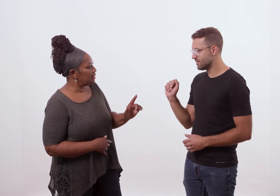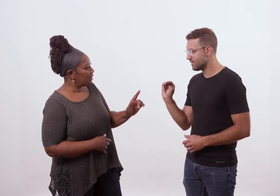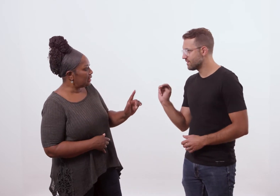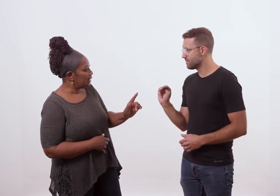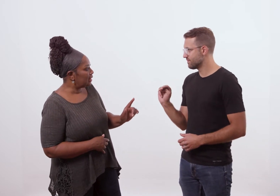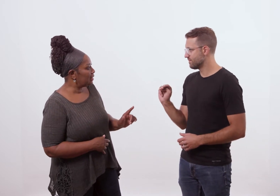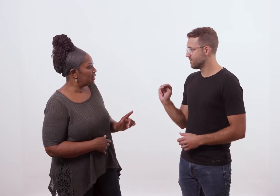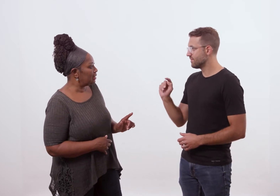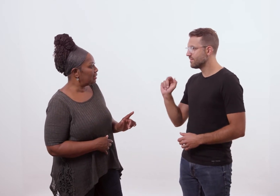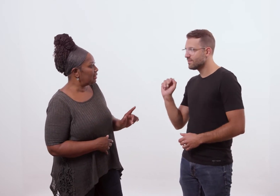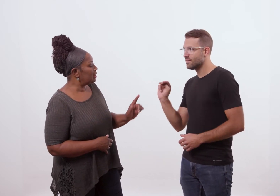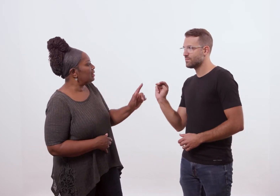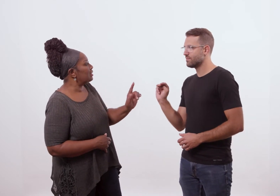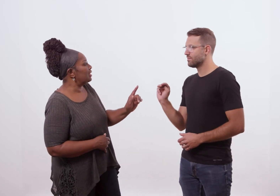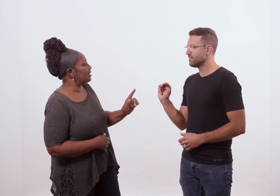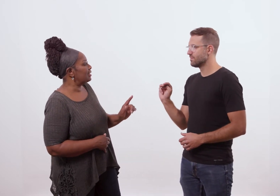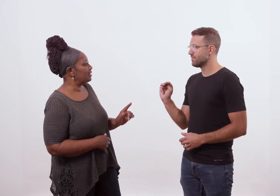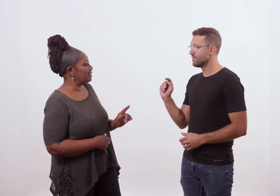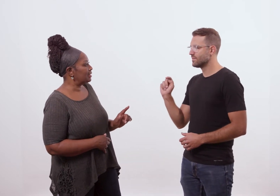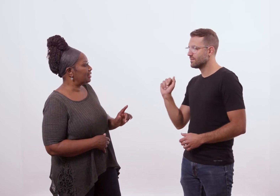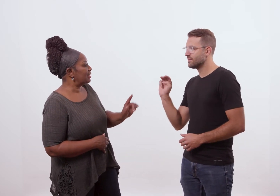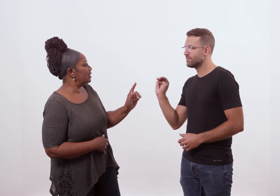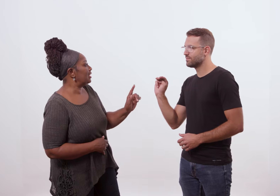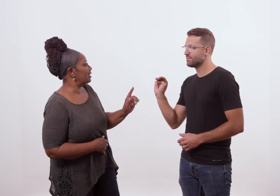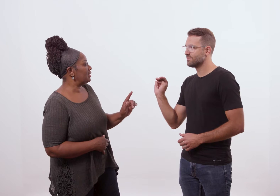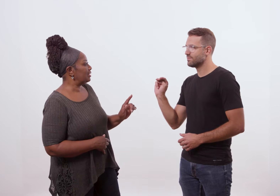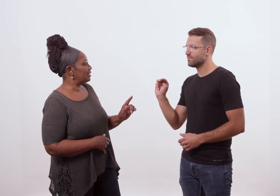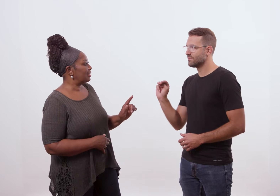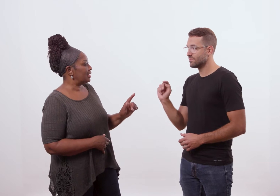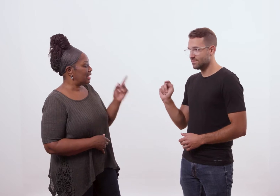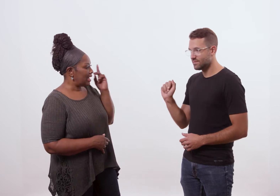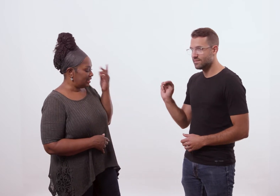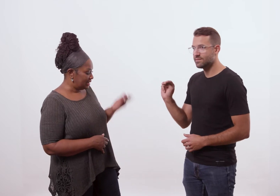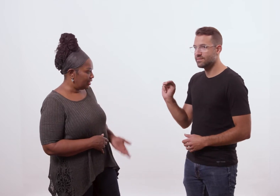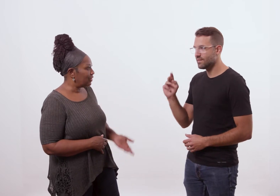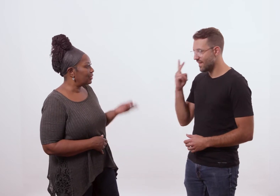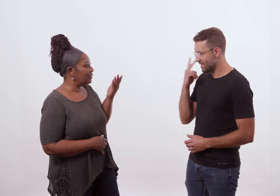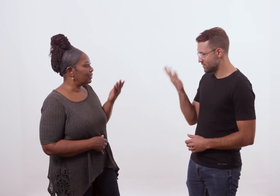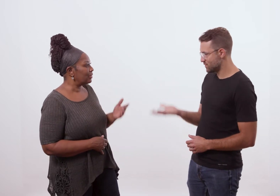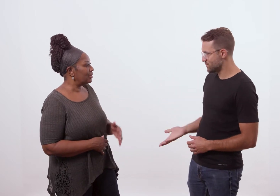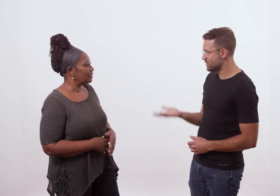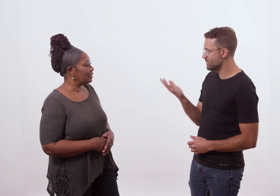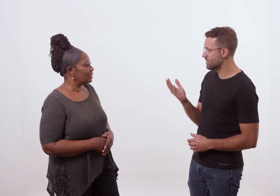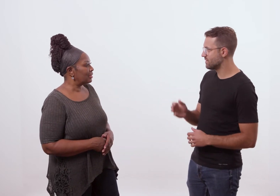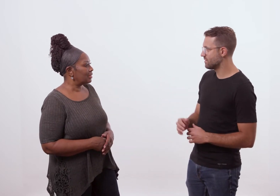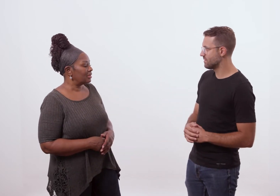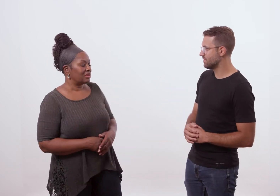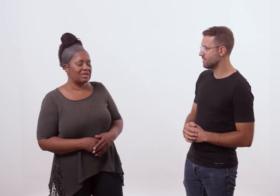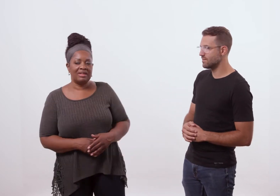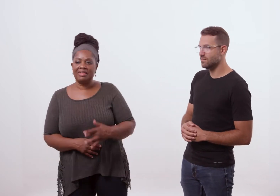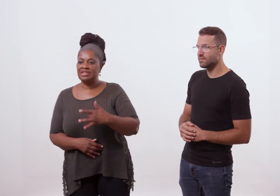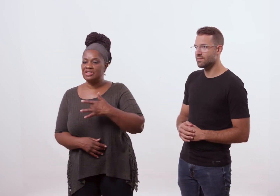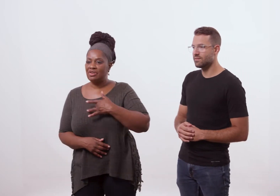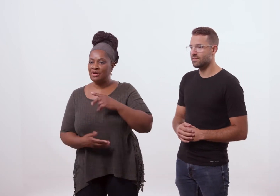Lita. Tam. Lita. Tam. I see you. I see you. this is the heart